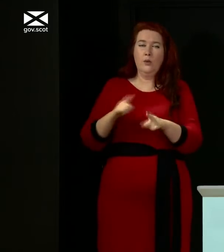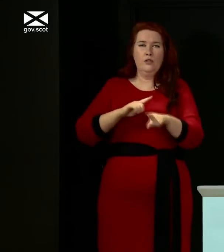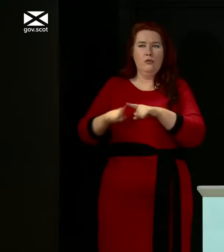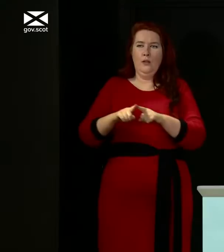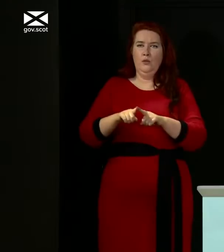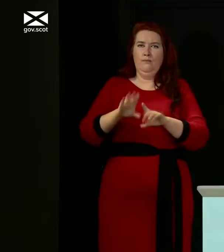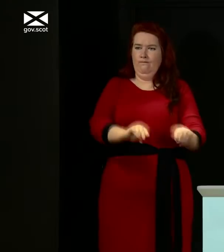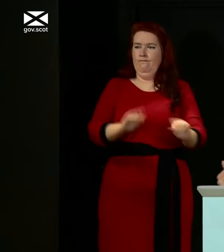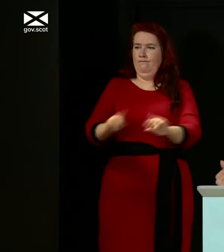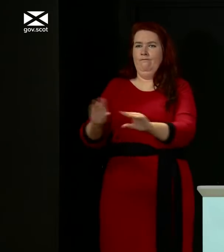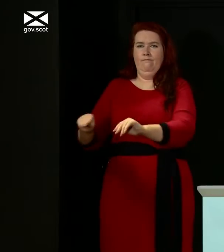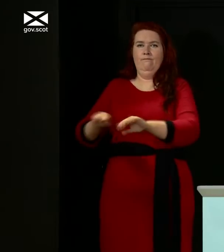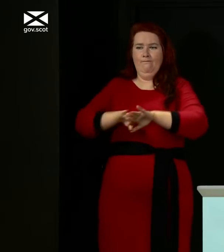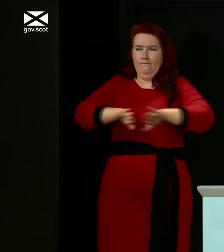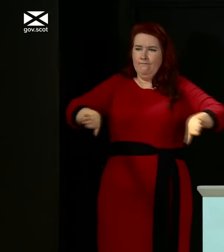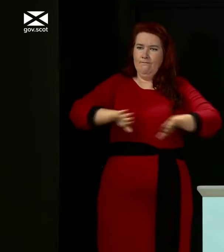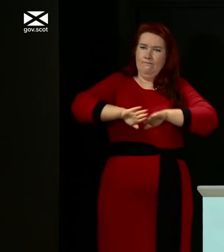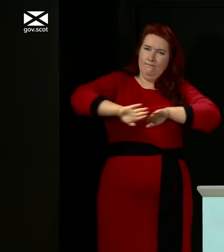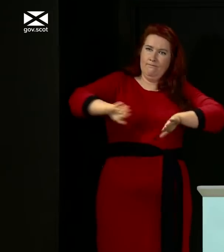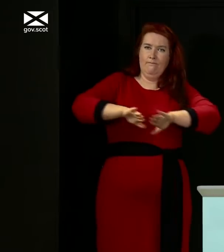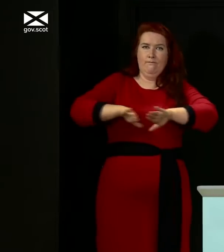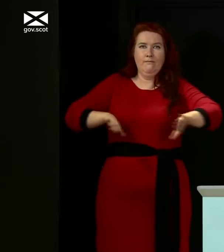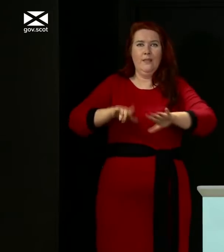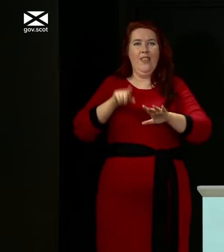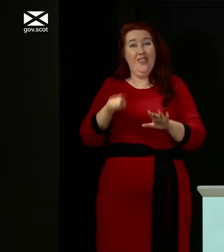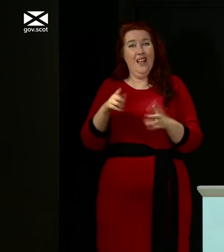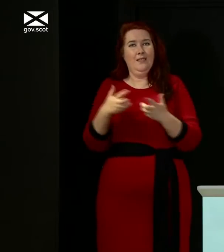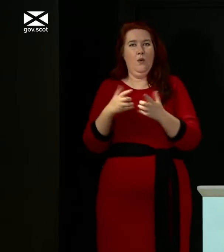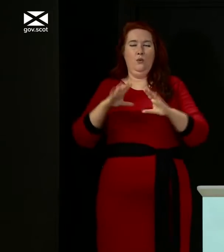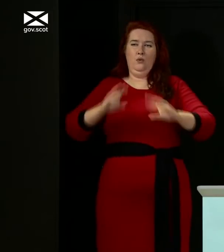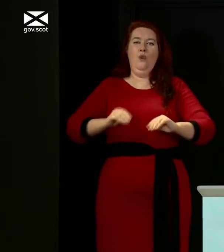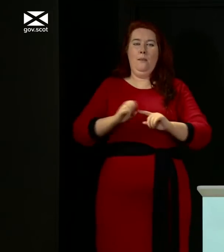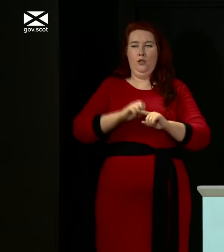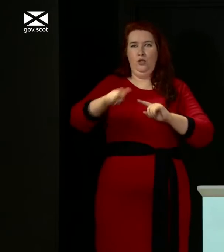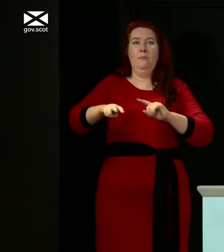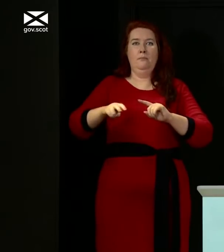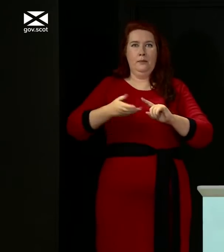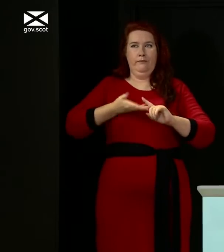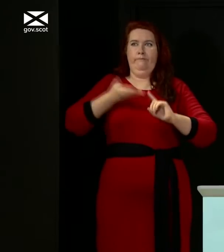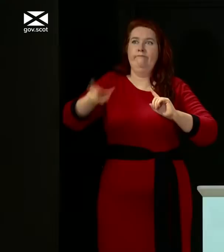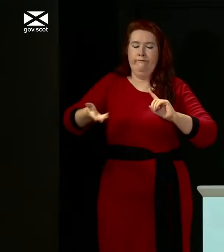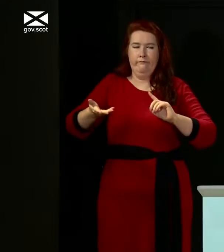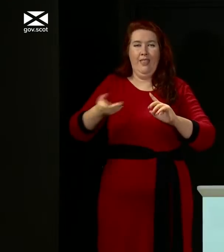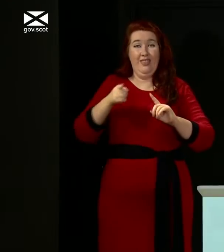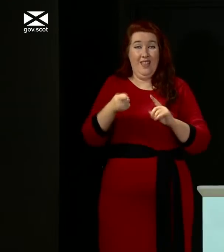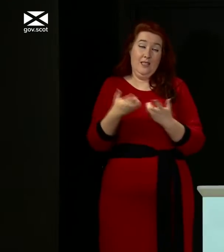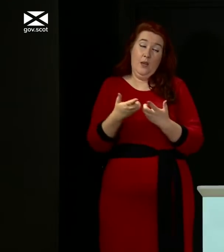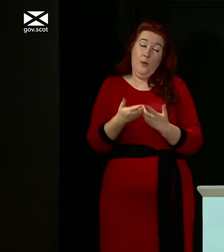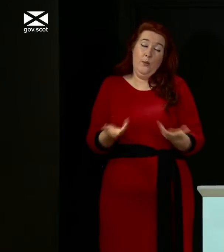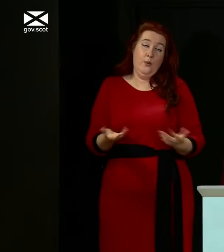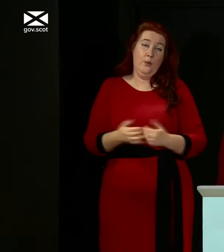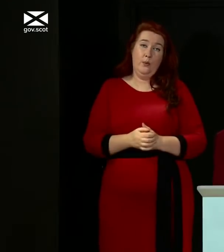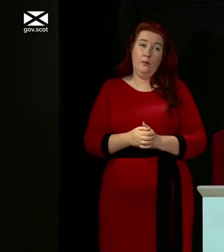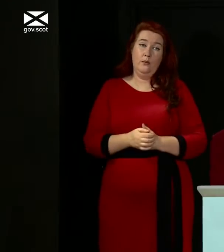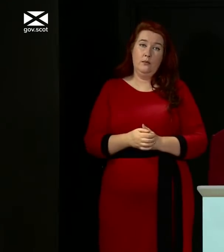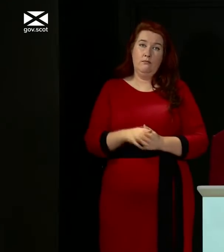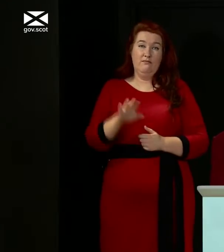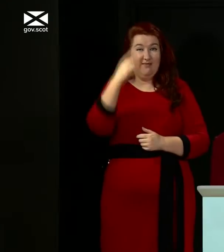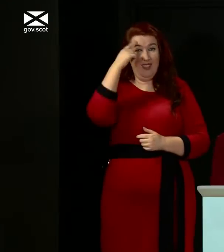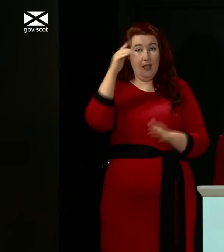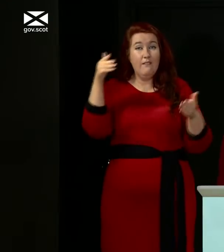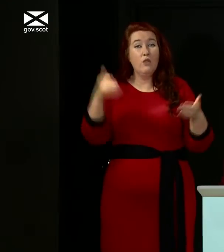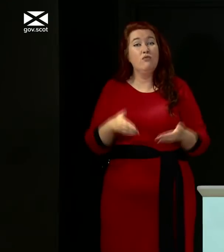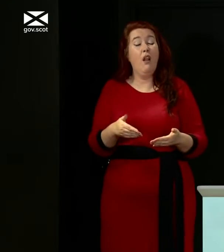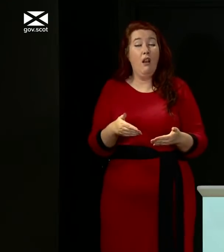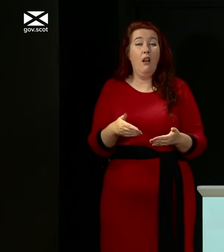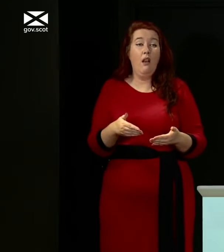possible for the virus to spread from one person to another. And, if I think about funerals,